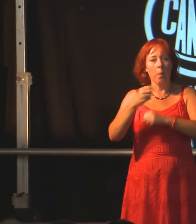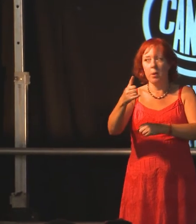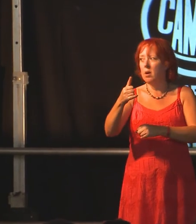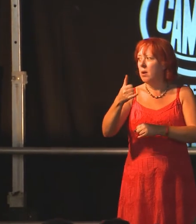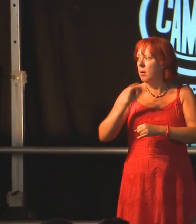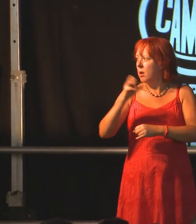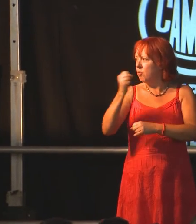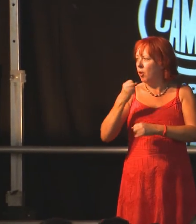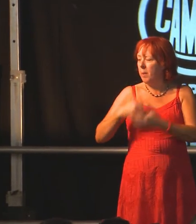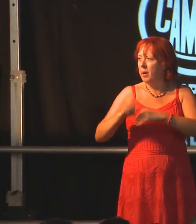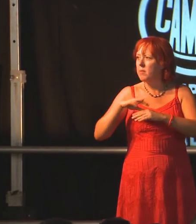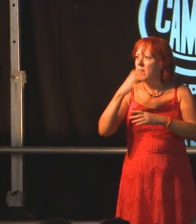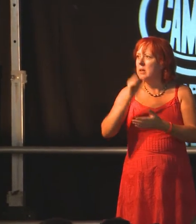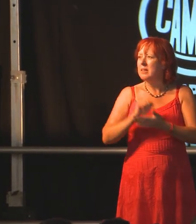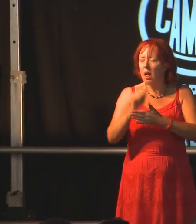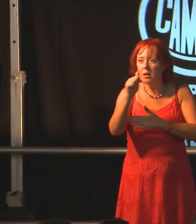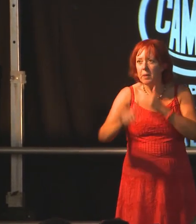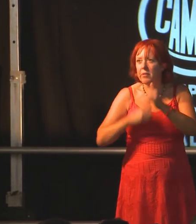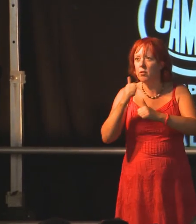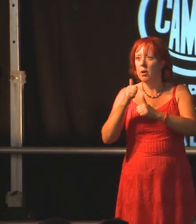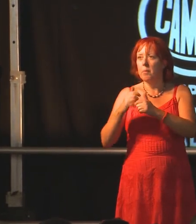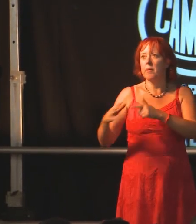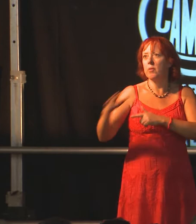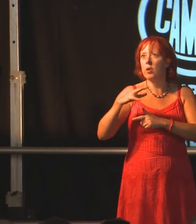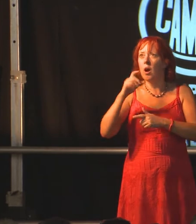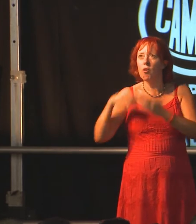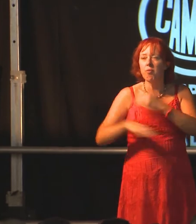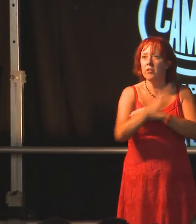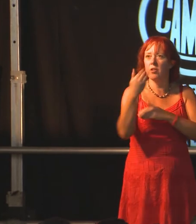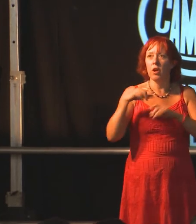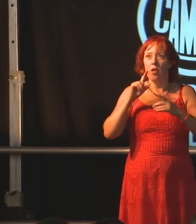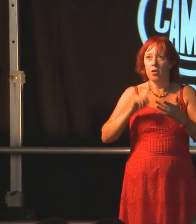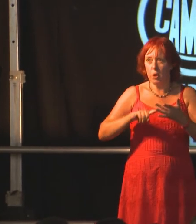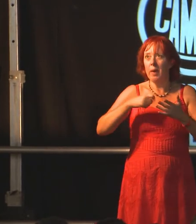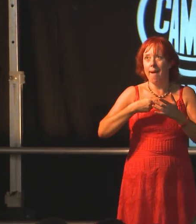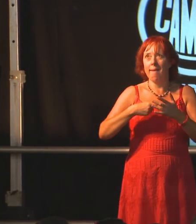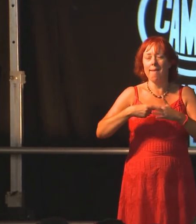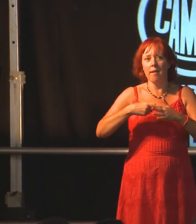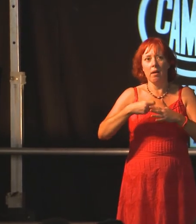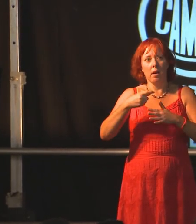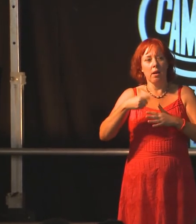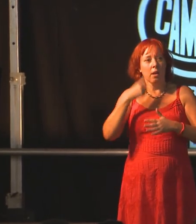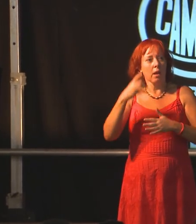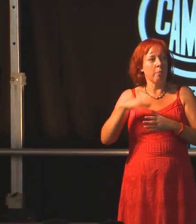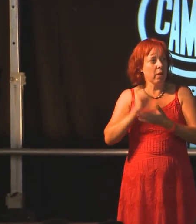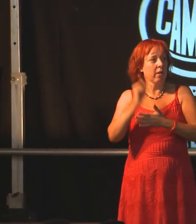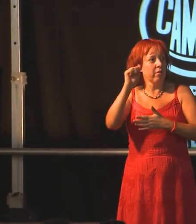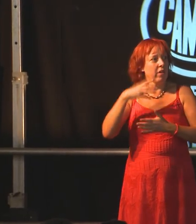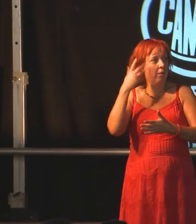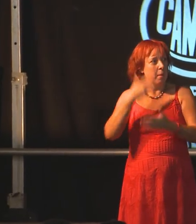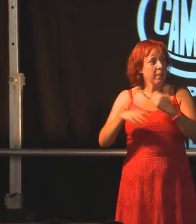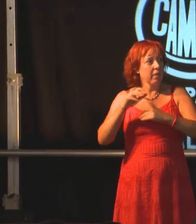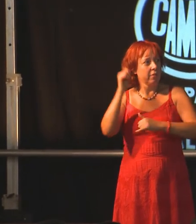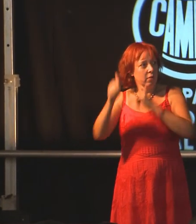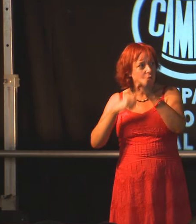is a tireless campaigner for real ale and community pubs across the UK. Greg was Cameron's Campaigner of the